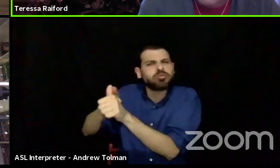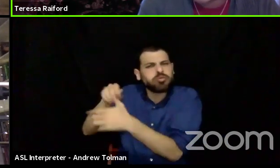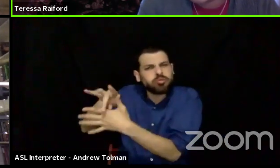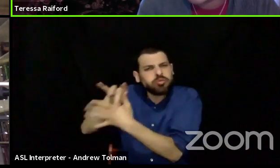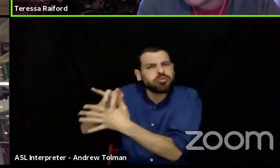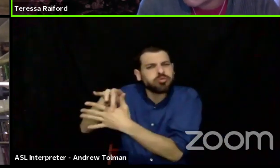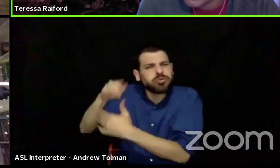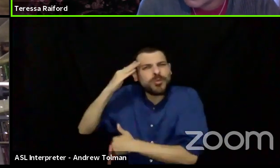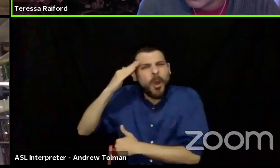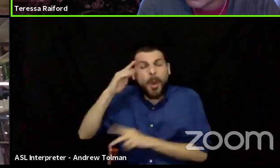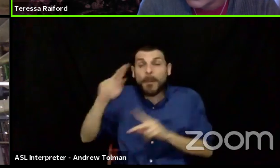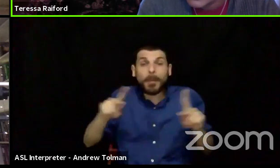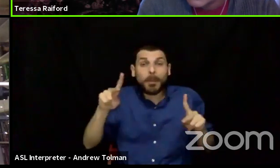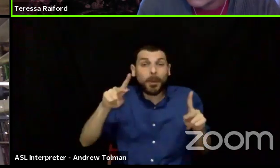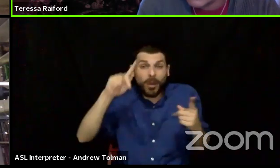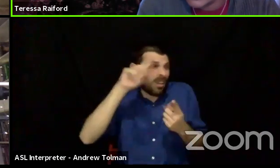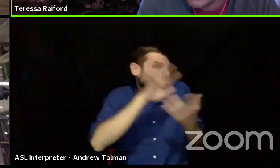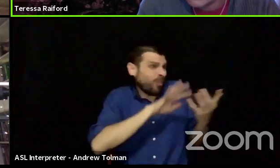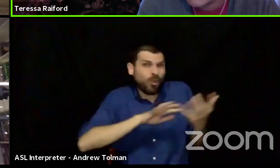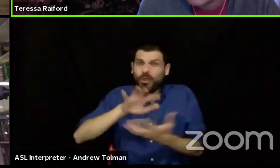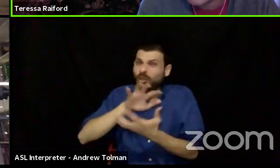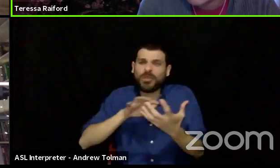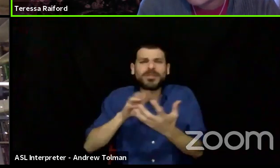confused, including the people on the committee.